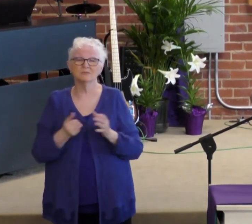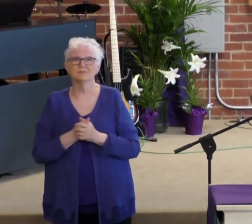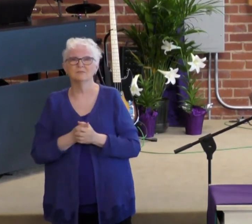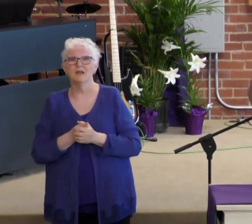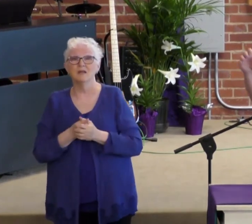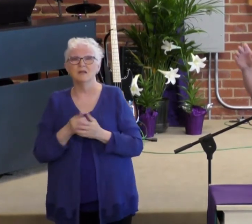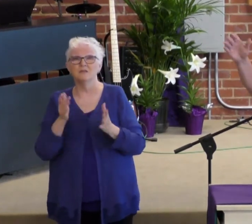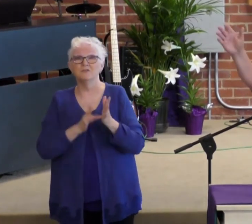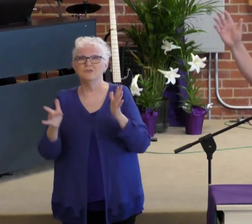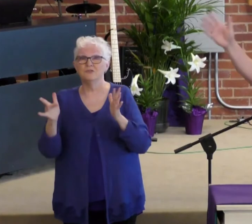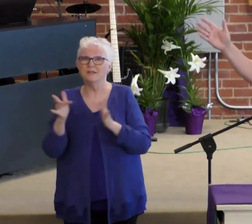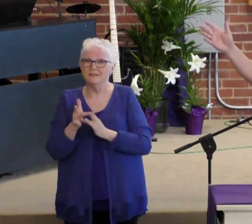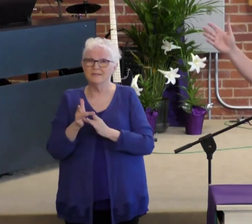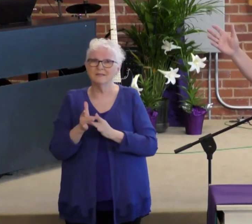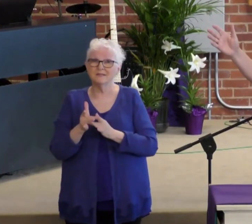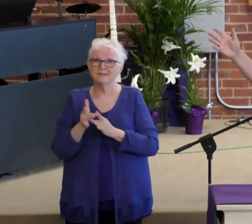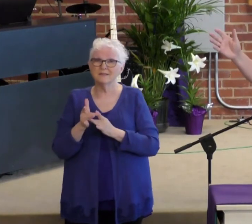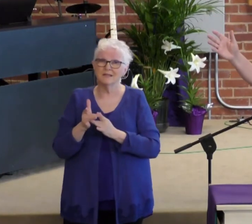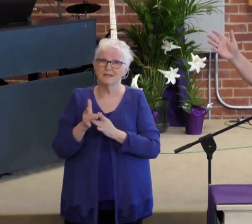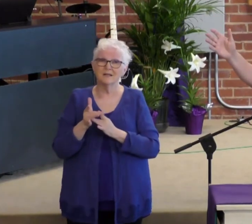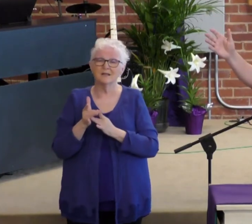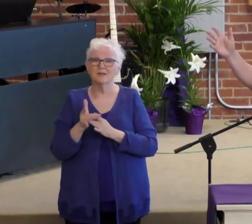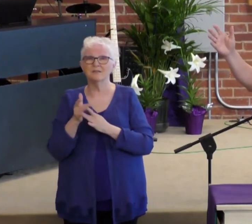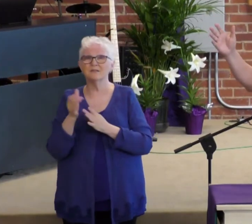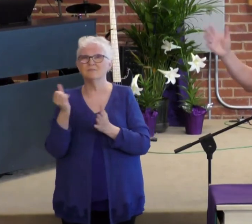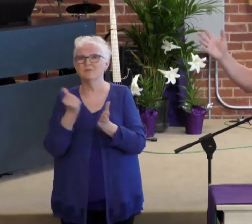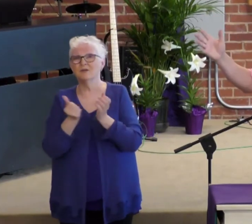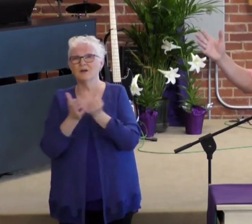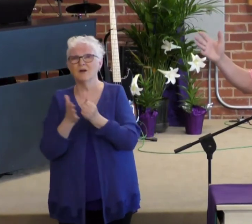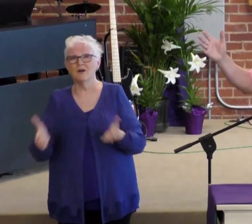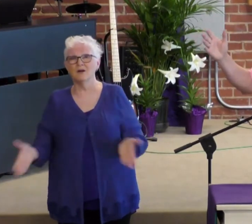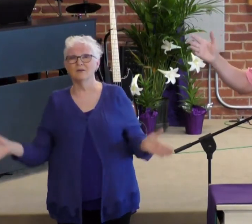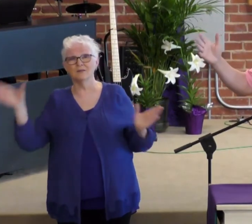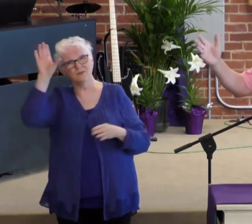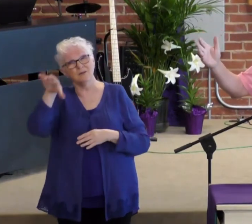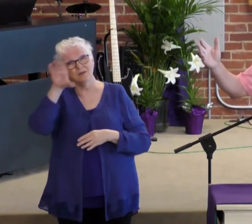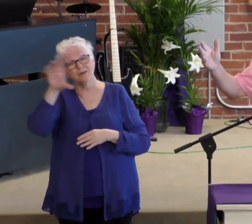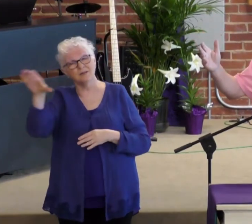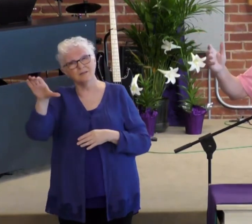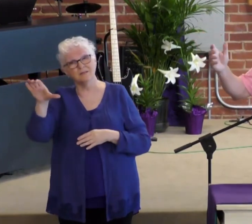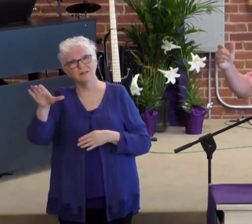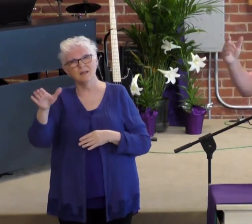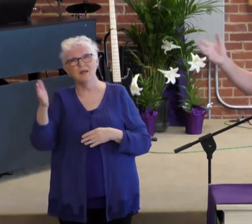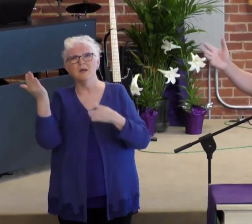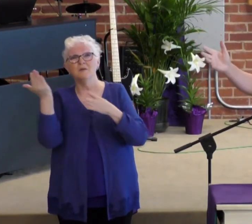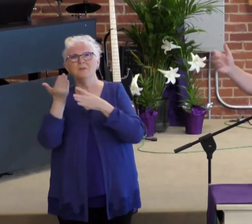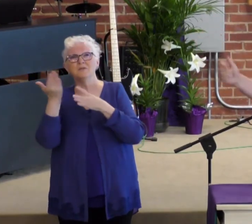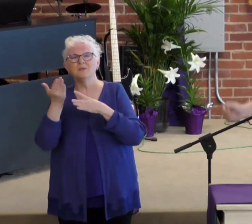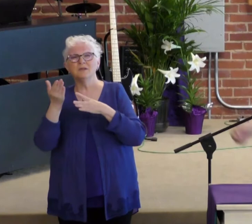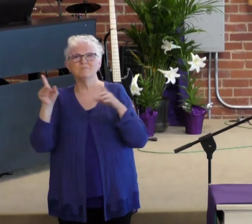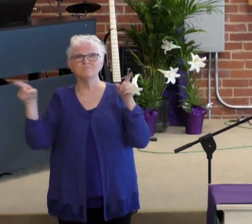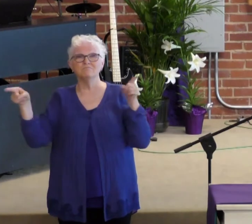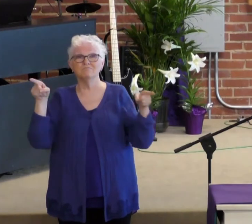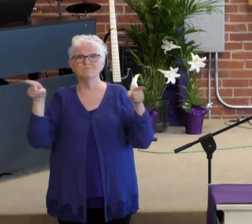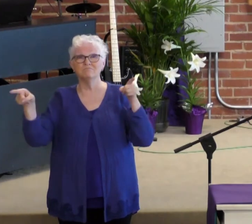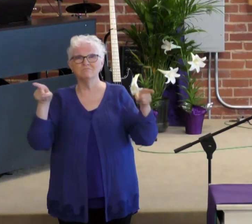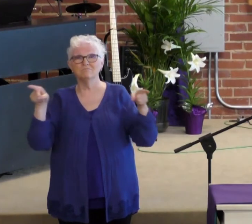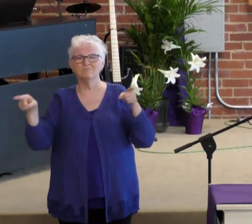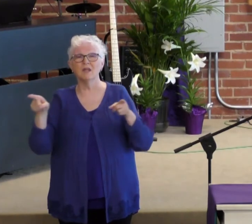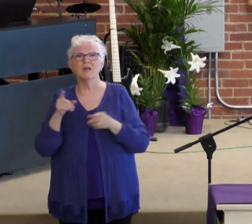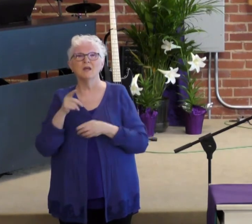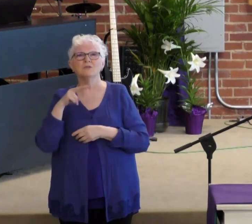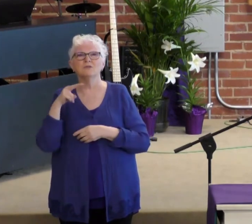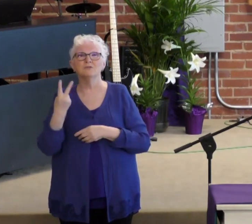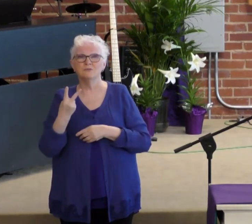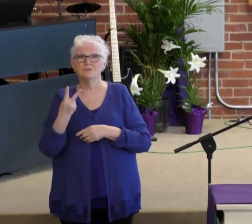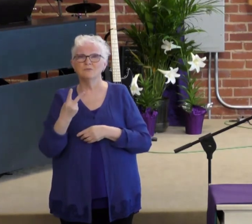transgressors, and he was hanged between two transgressors, two thieves, two malefactors, the Bible